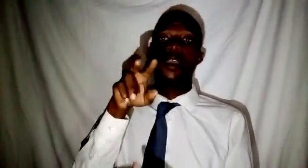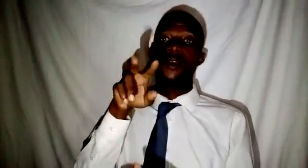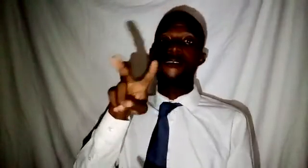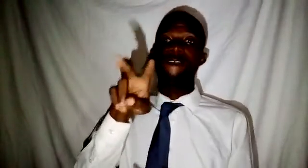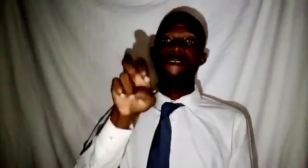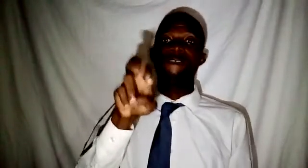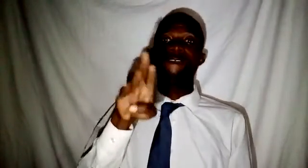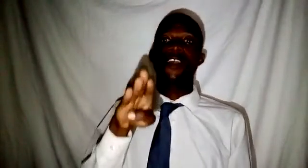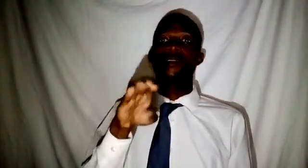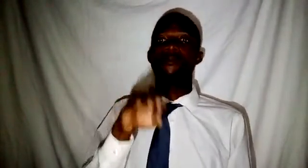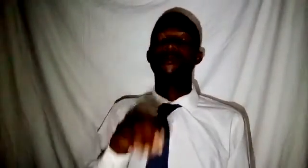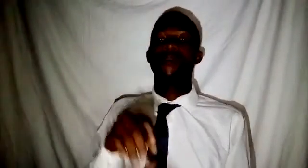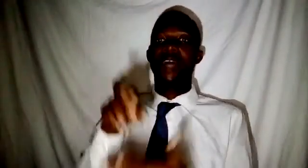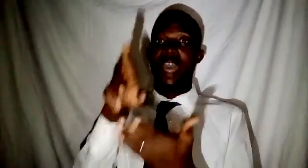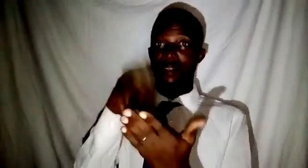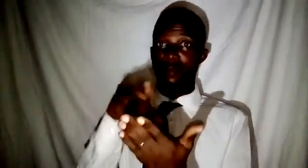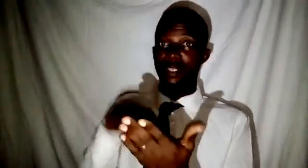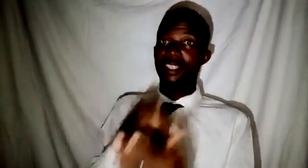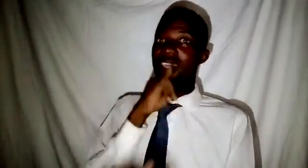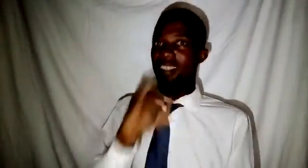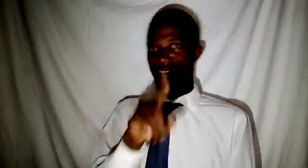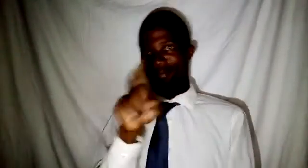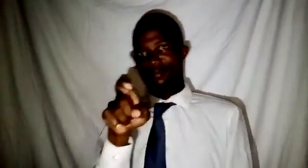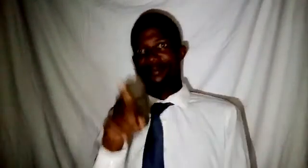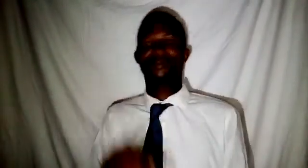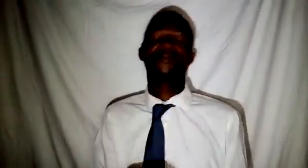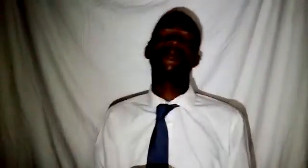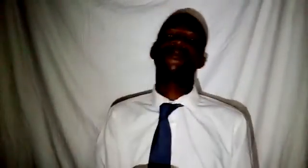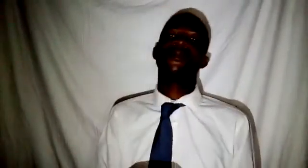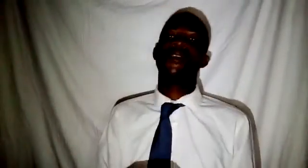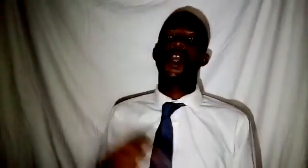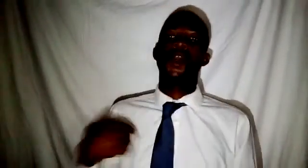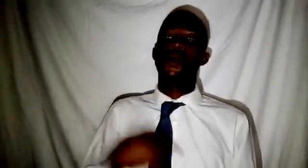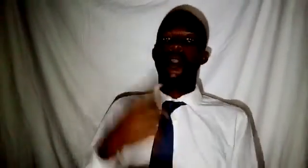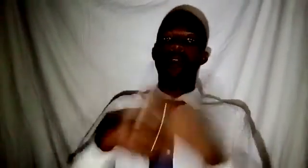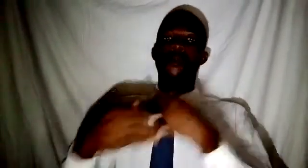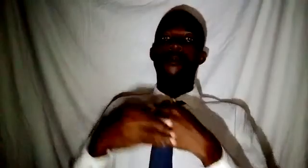reading? The answer is the object. We'll be back after this break.